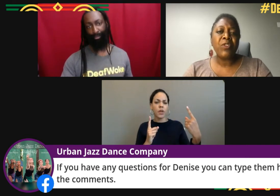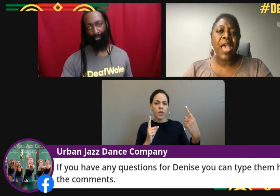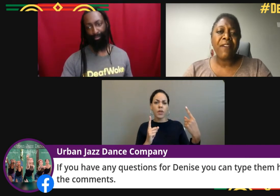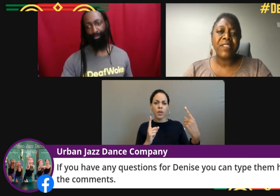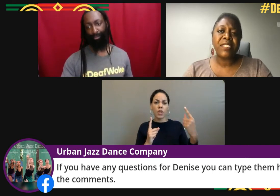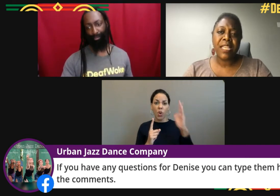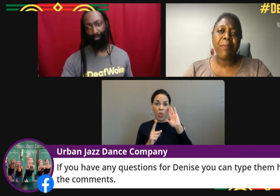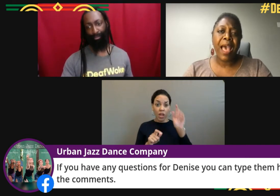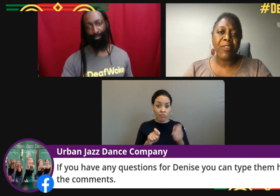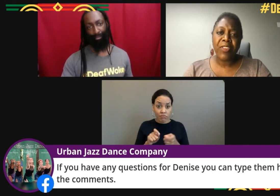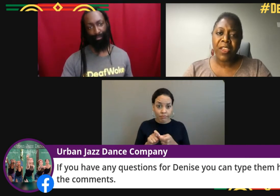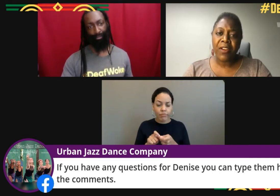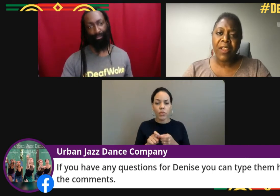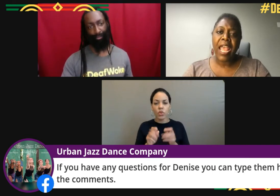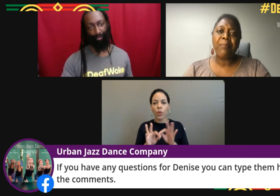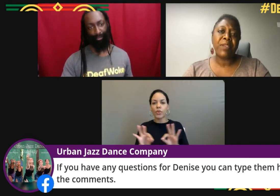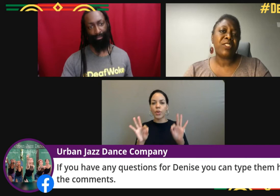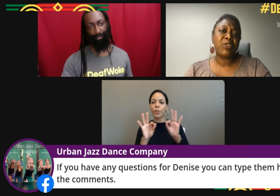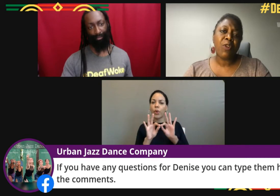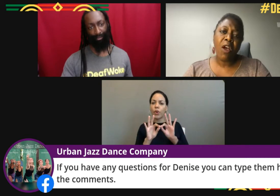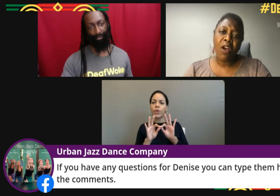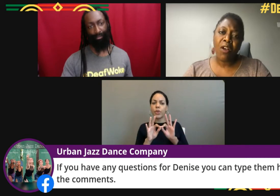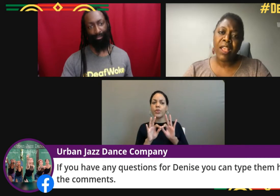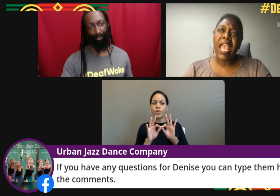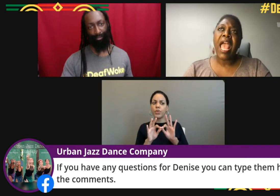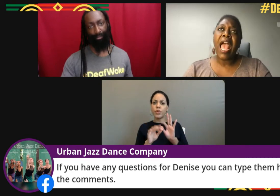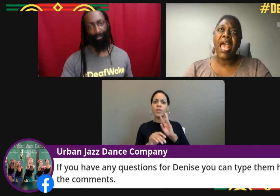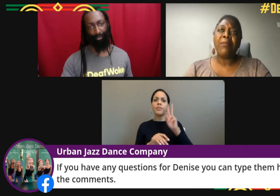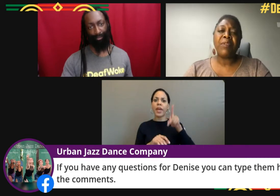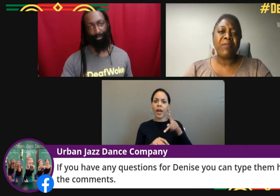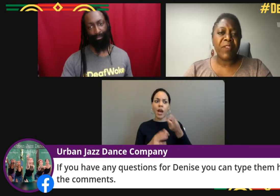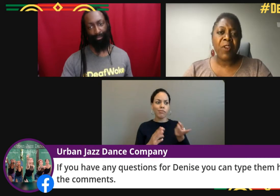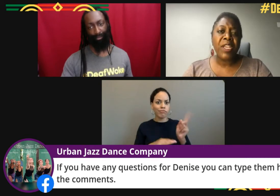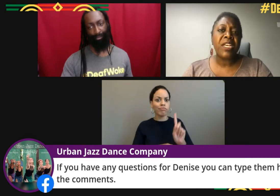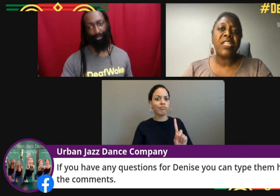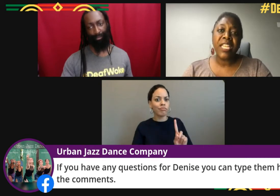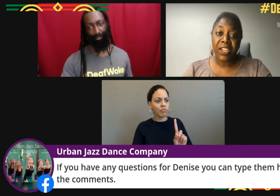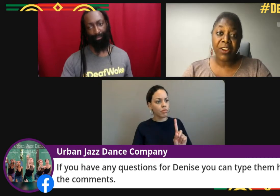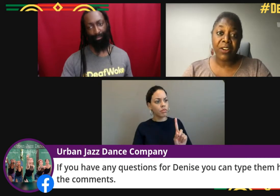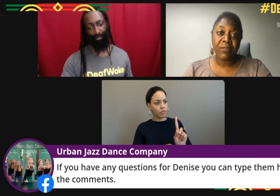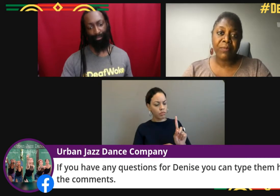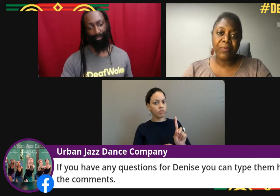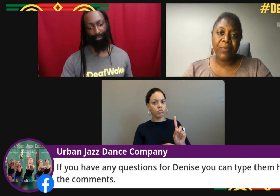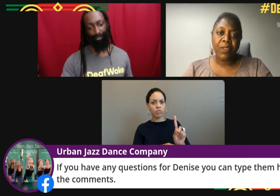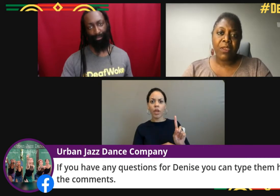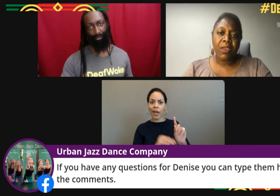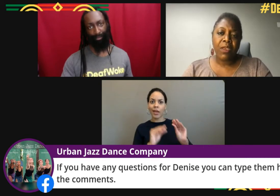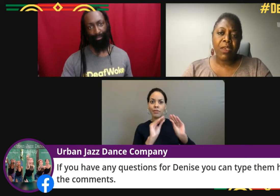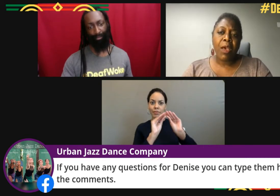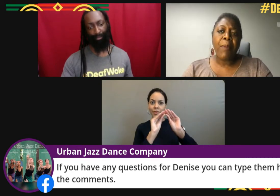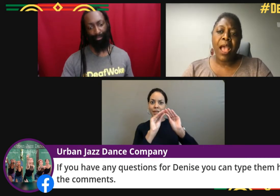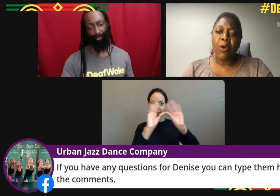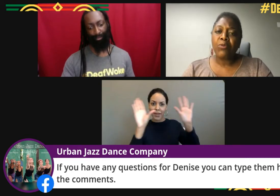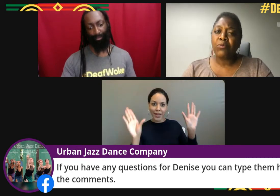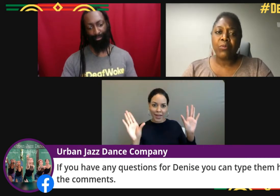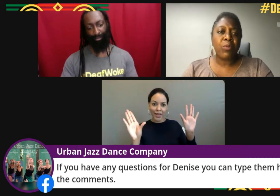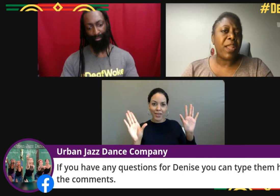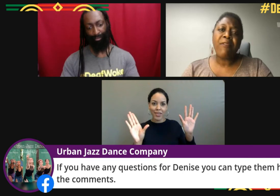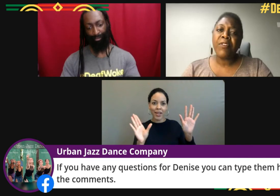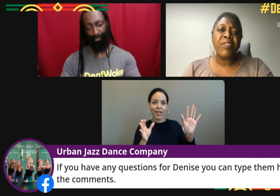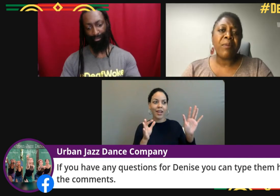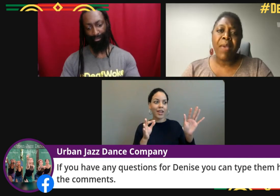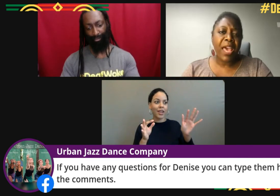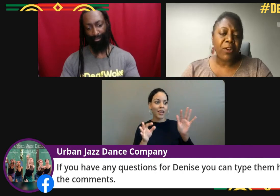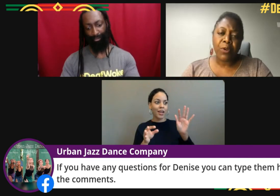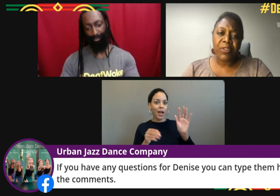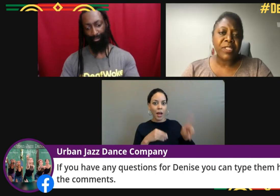And so we do have to step out there and be strong and be very clear about